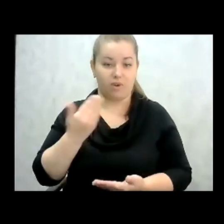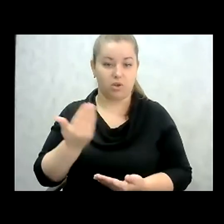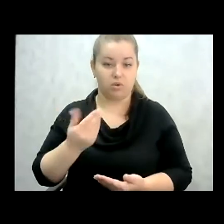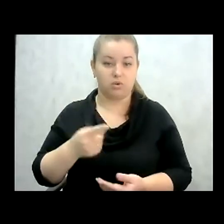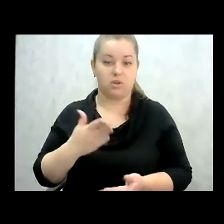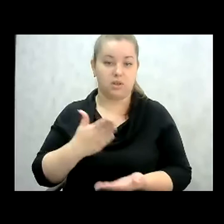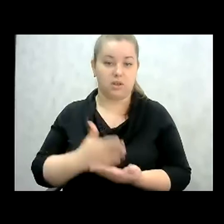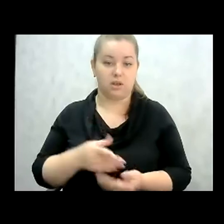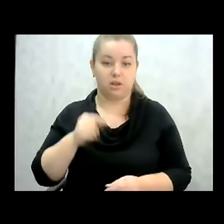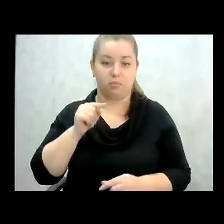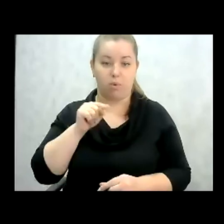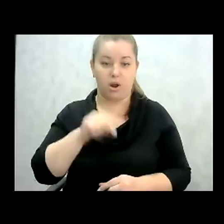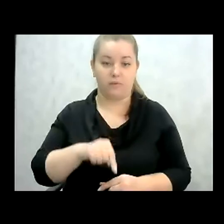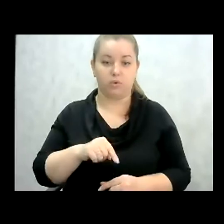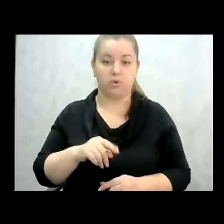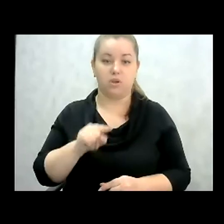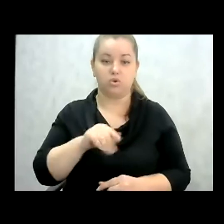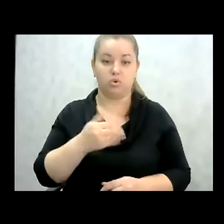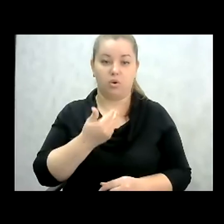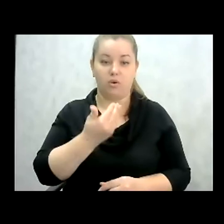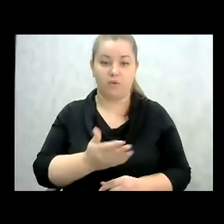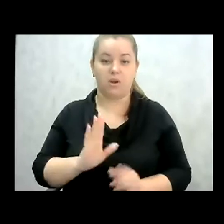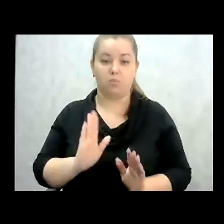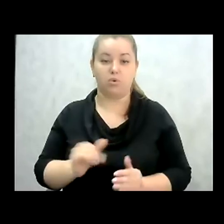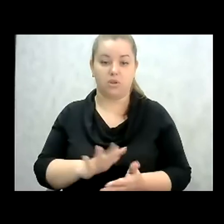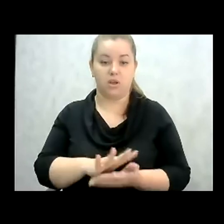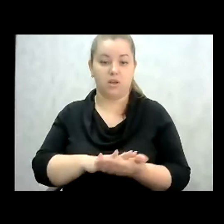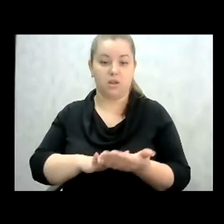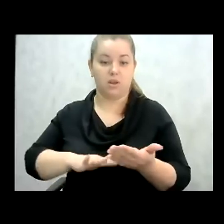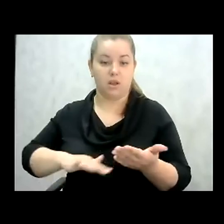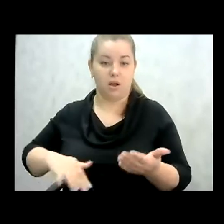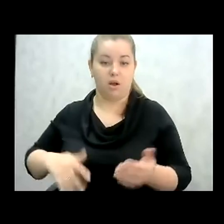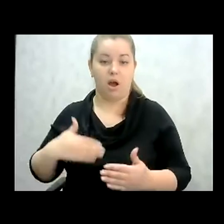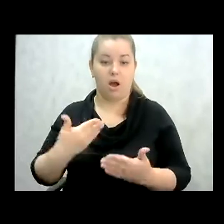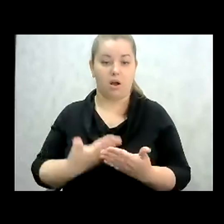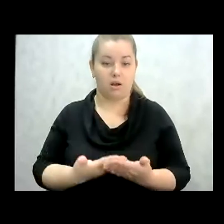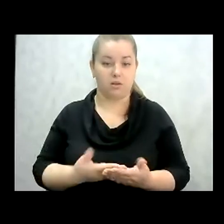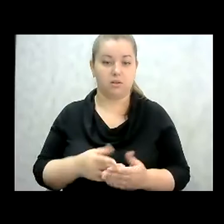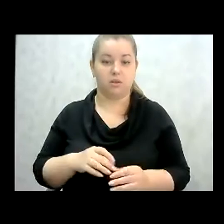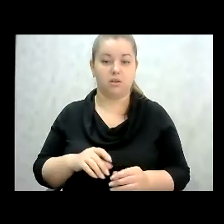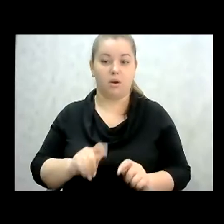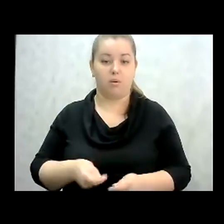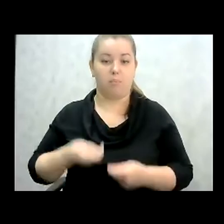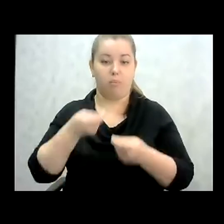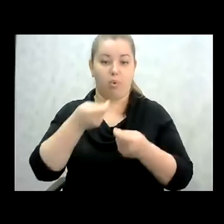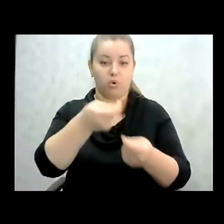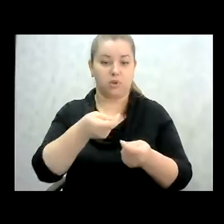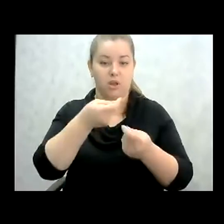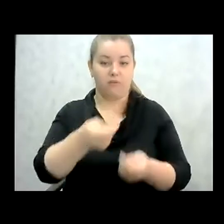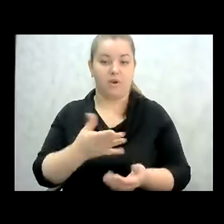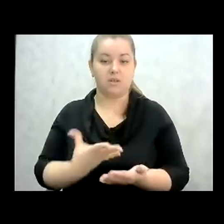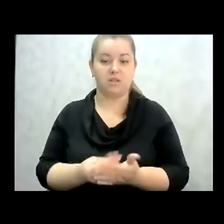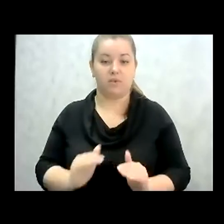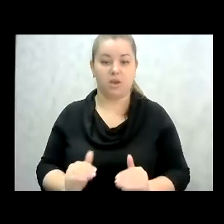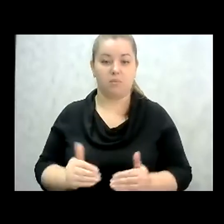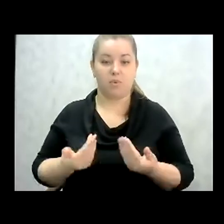the legislative level. And we will hear now from Ms. Alina Zaharoiko on the further plans